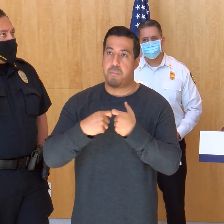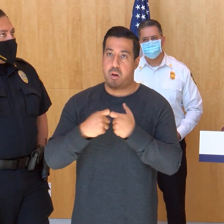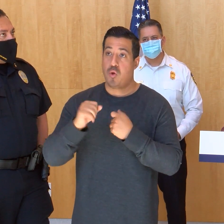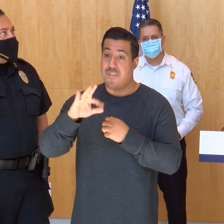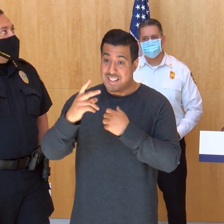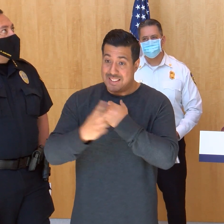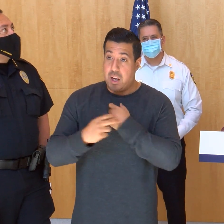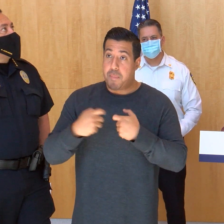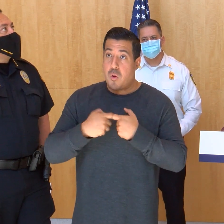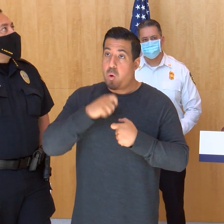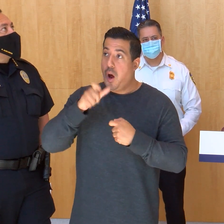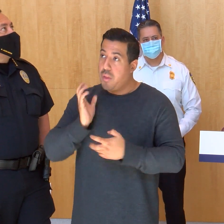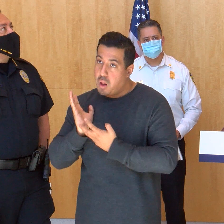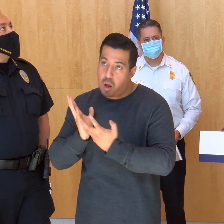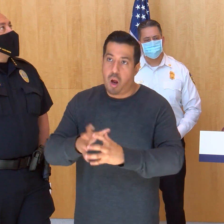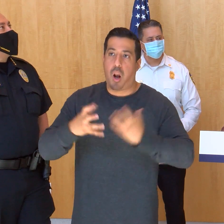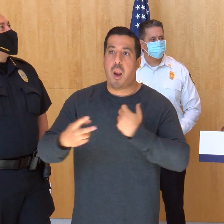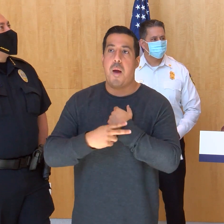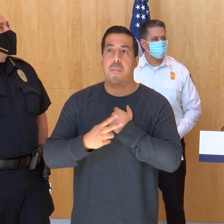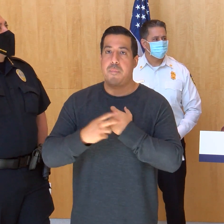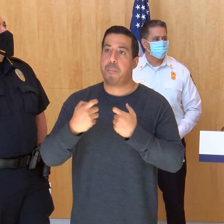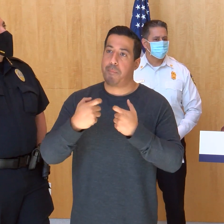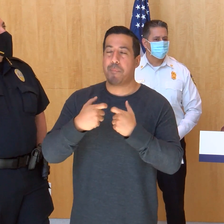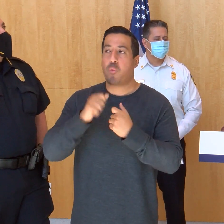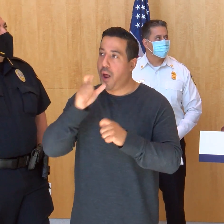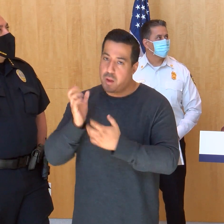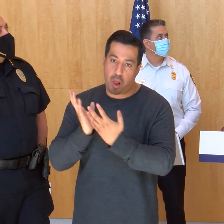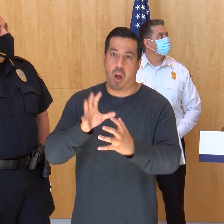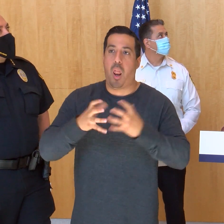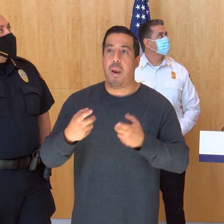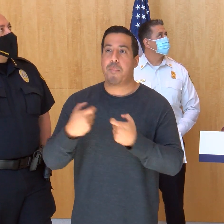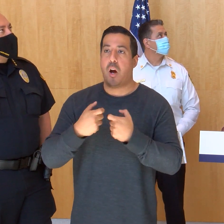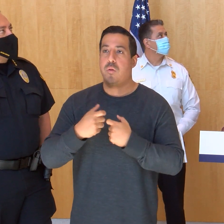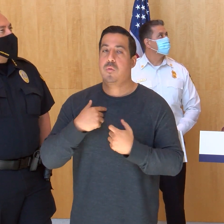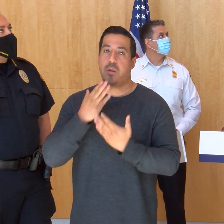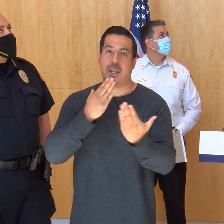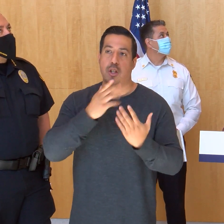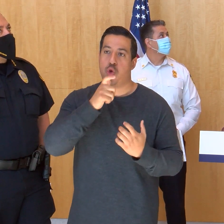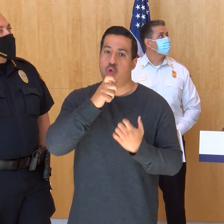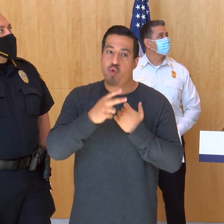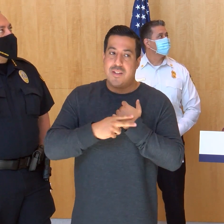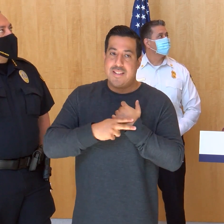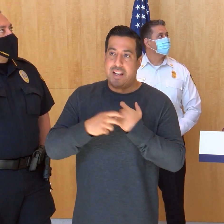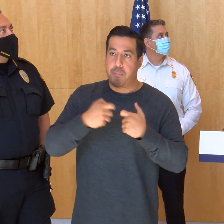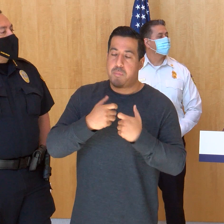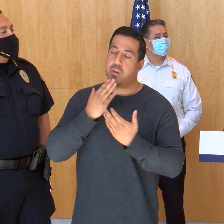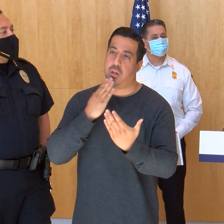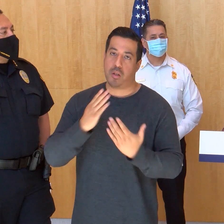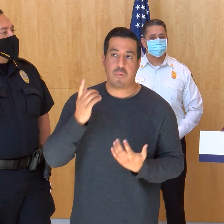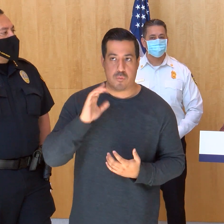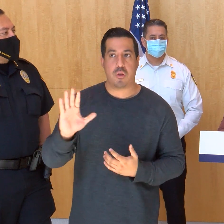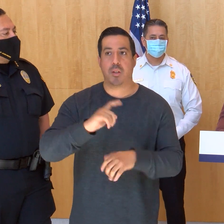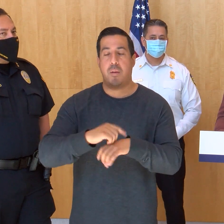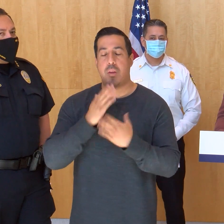power, we won't have to put out a watt of power. So we appreciate everybody's efforts in conserving electricity as we go through this process together. Thank you for your